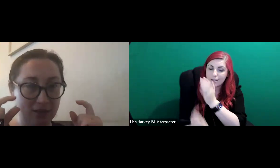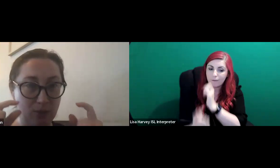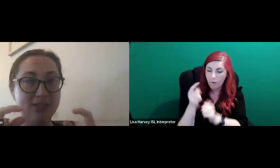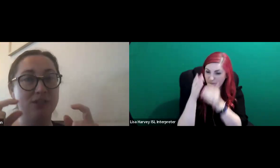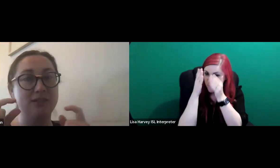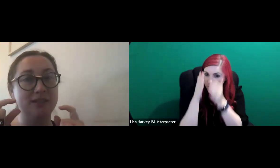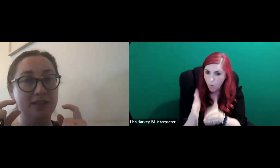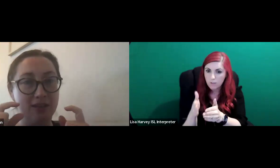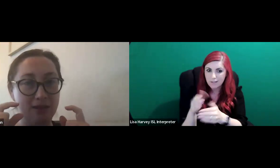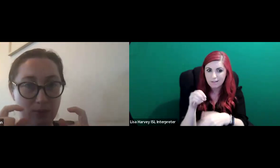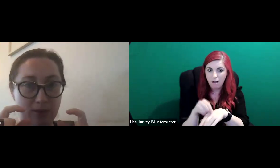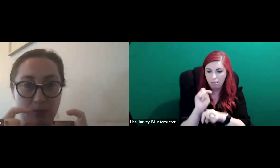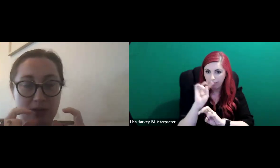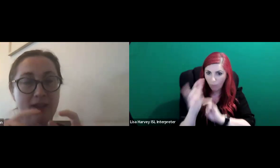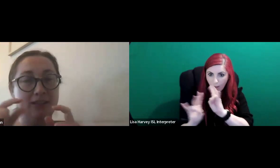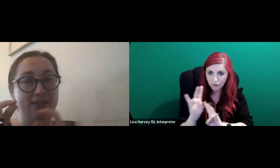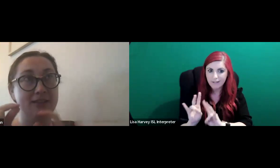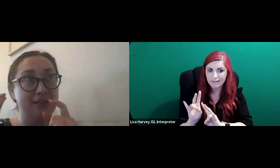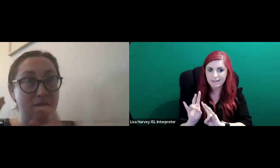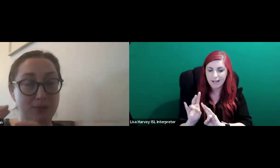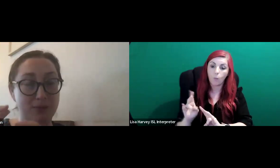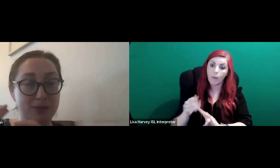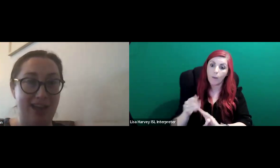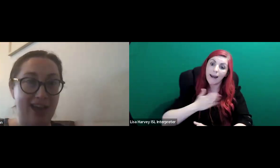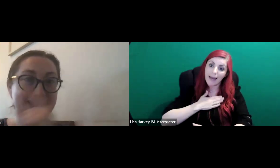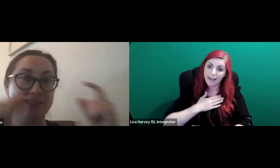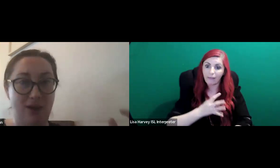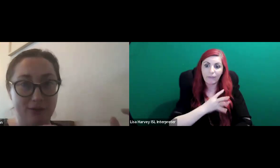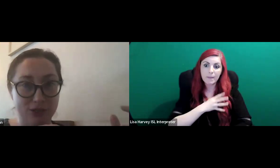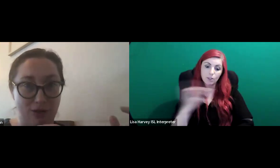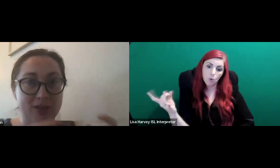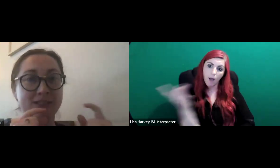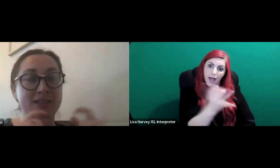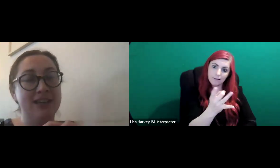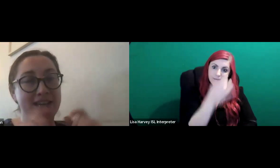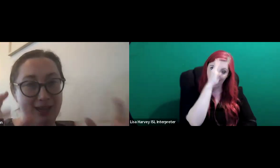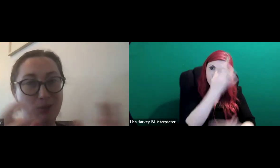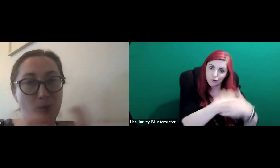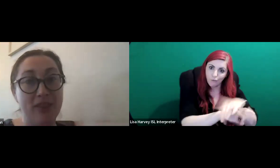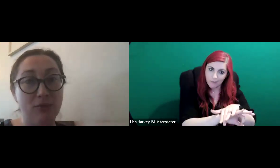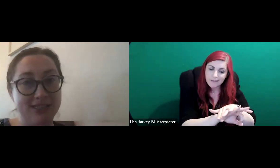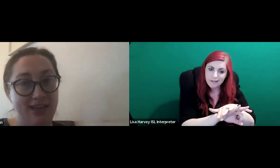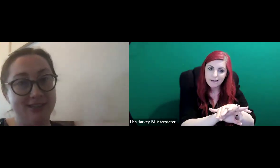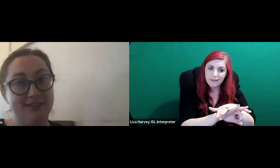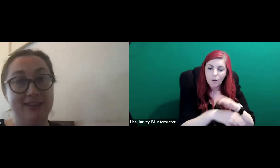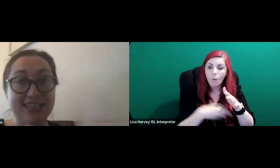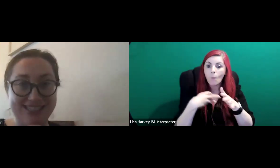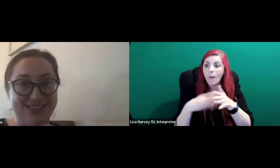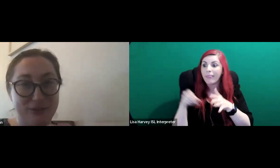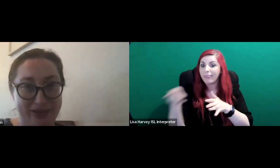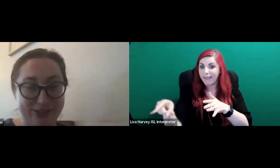It has questions that we would like the committee to ask the Irish government when they write